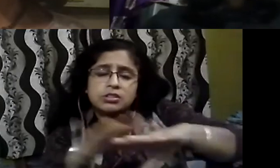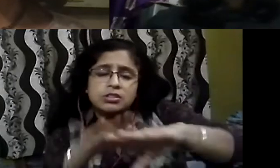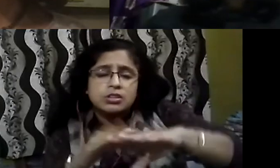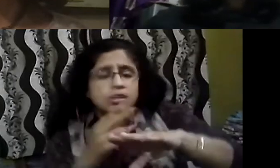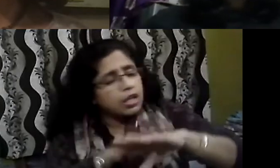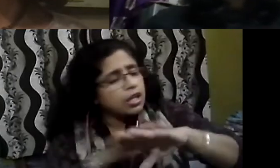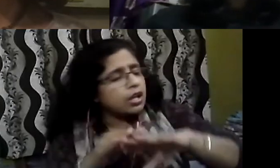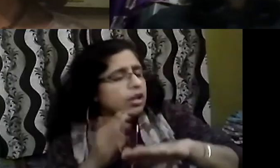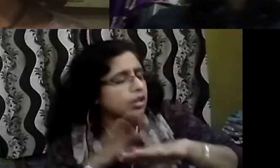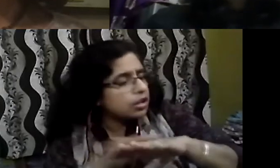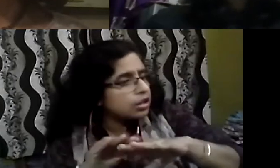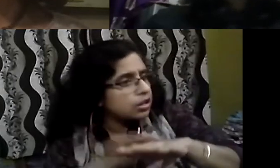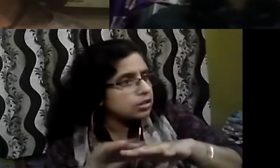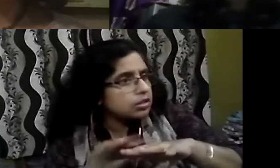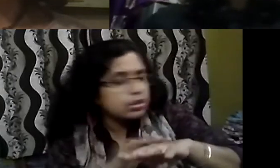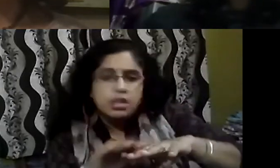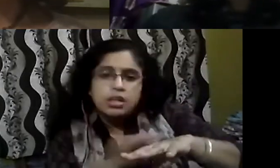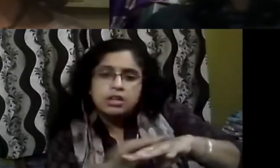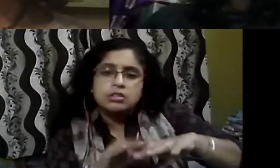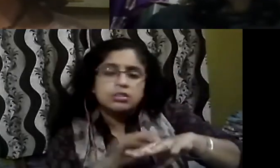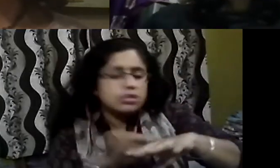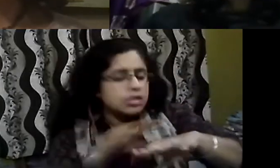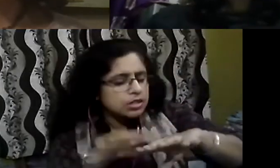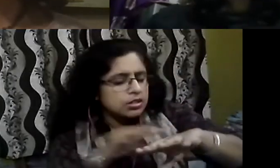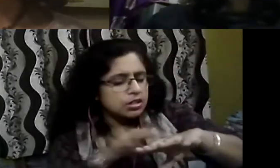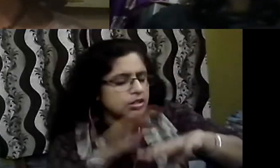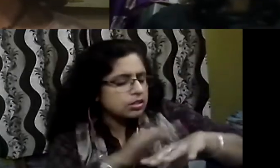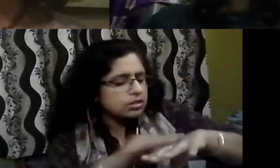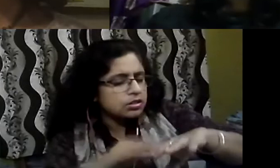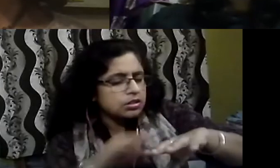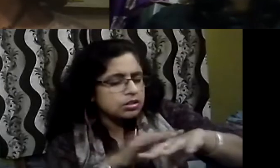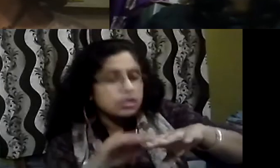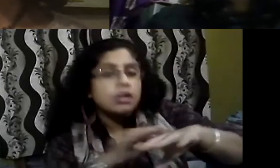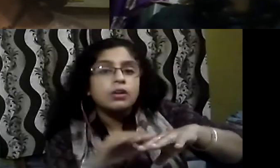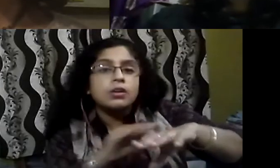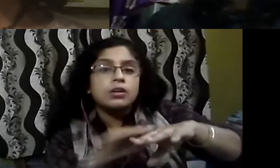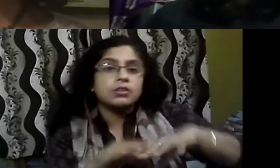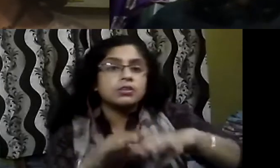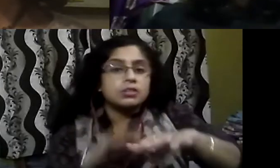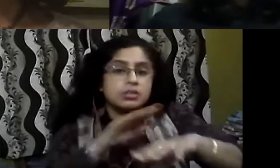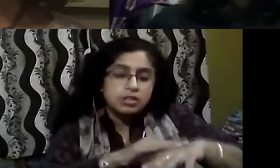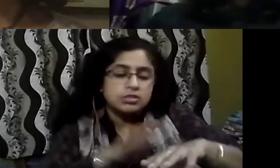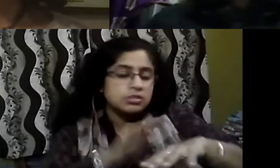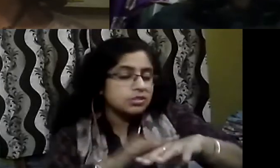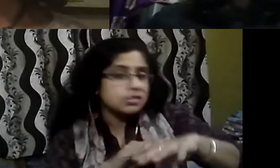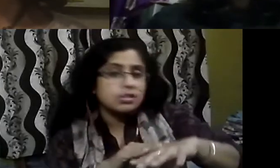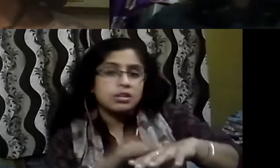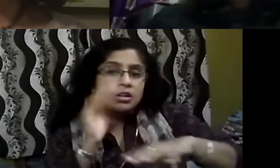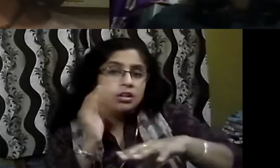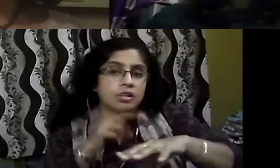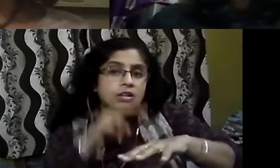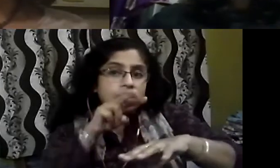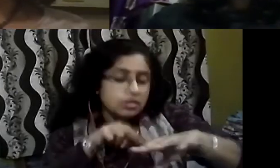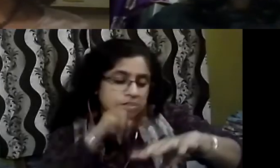to Kritika will able to read that what she will able to touch, and she will able to